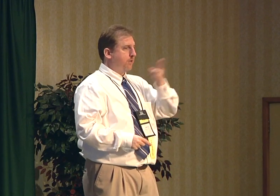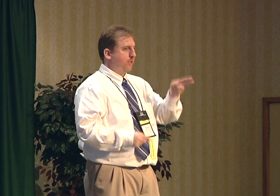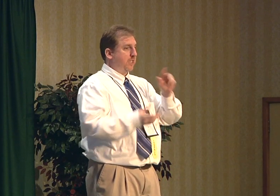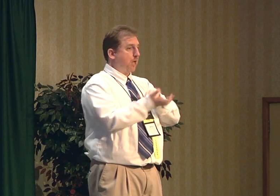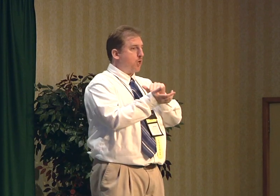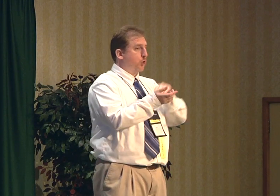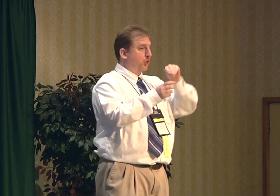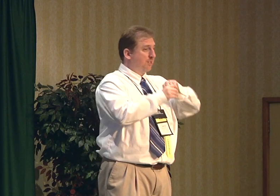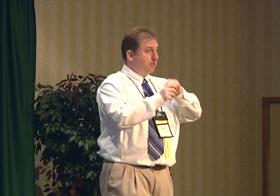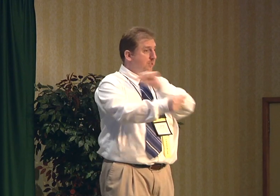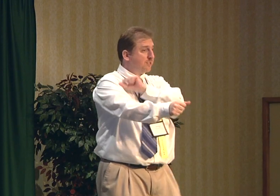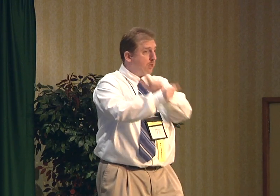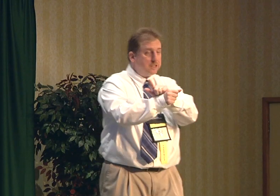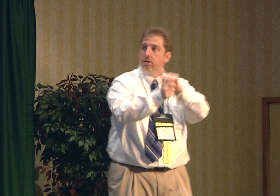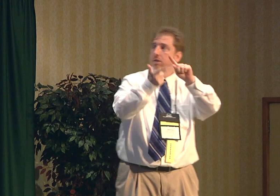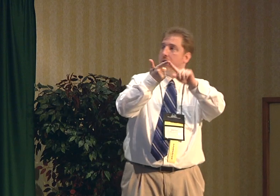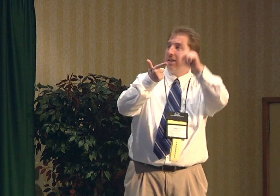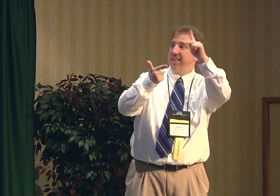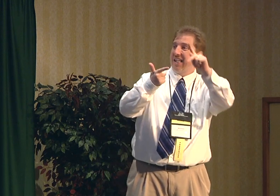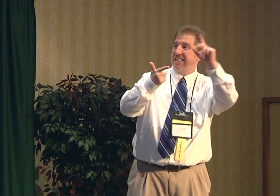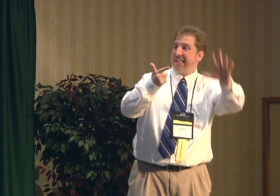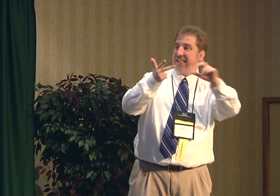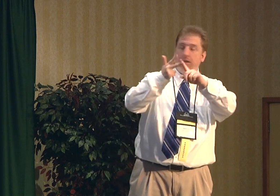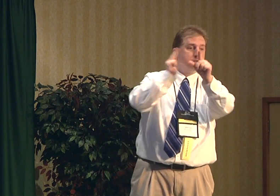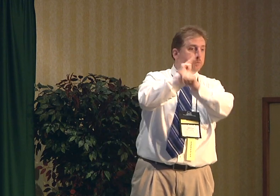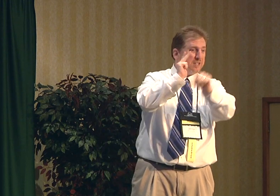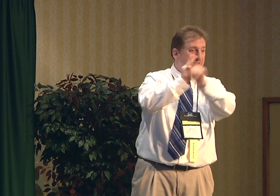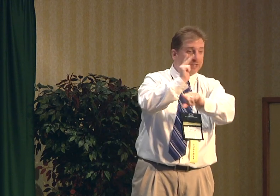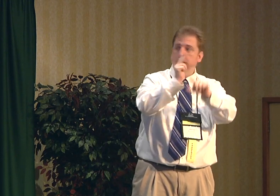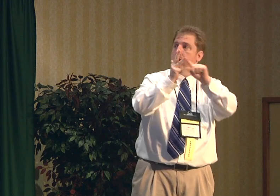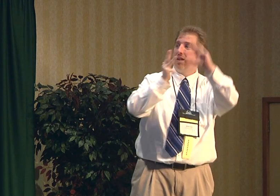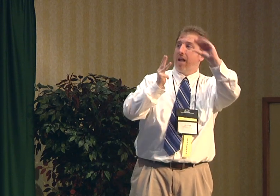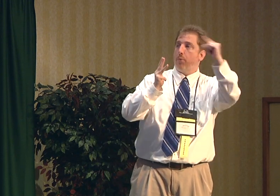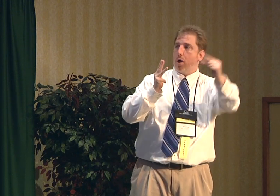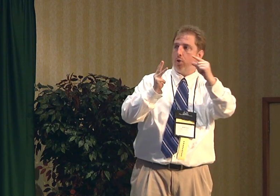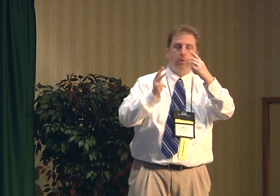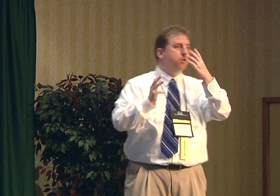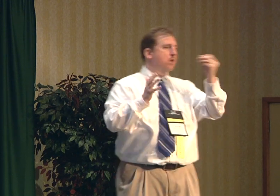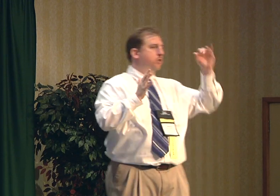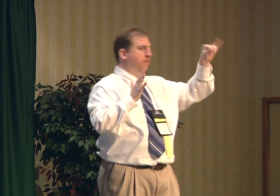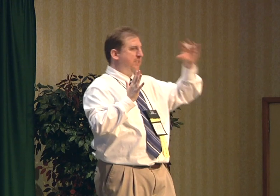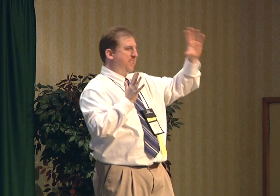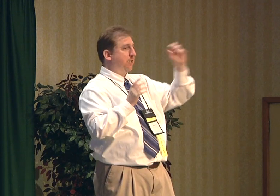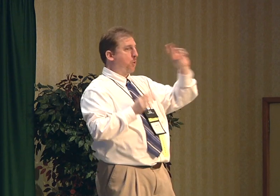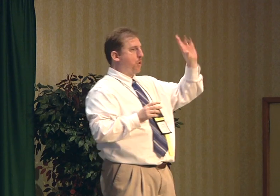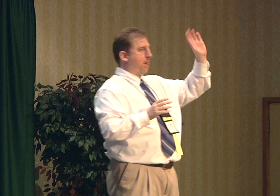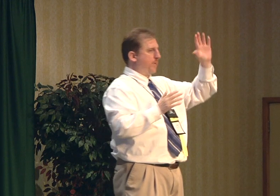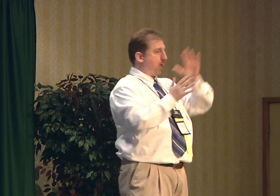we want to have deaf and hard of hearing doctors in all of St. Louis, in Kansas City, in Springfield, in Cape Girardeau, in Jefferson City,